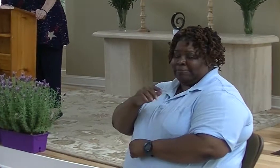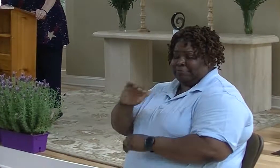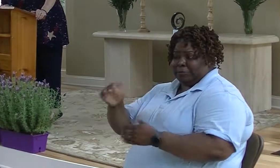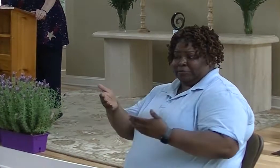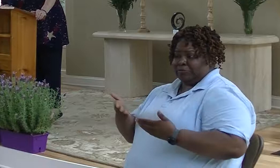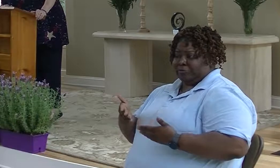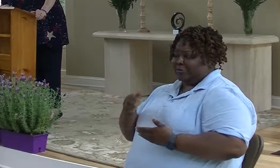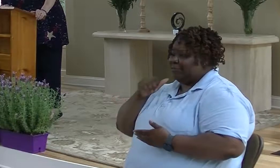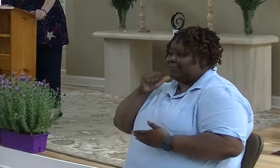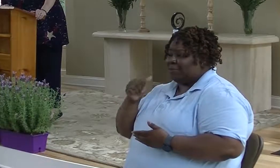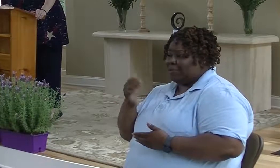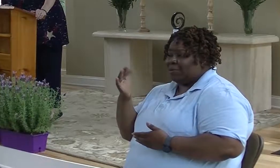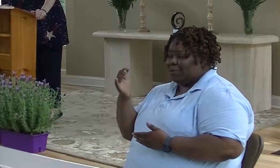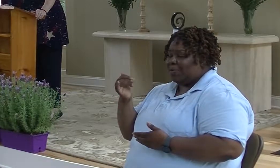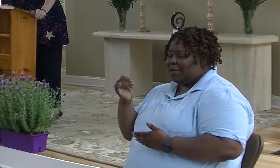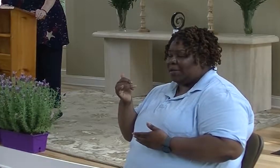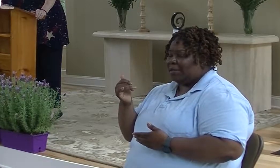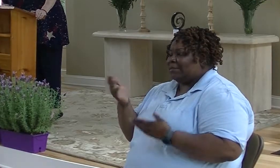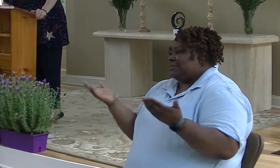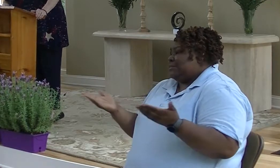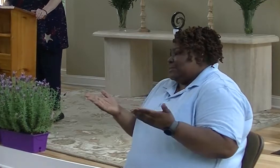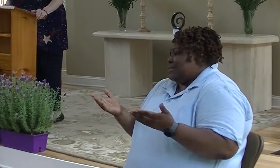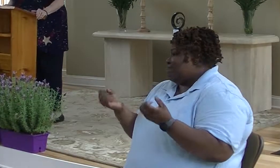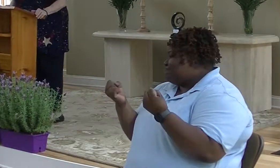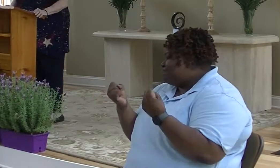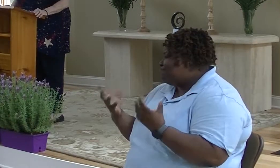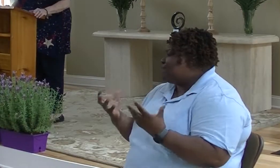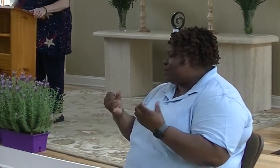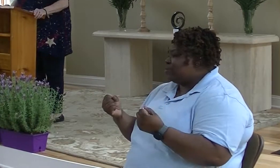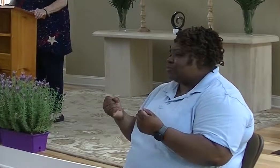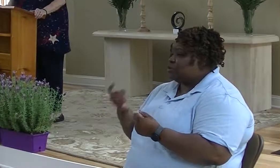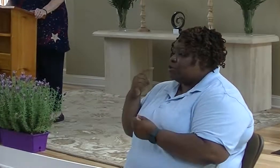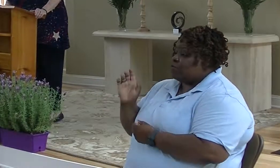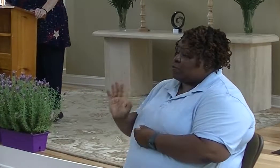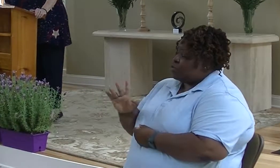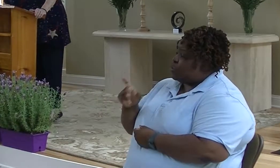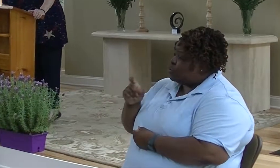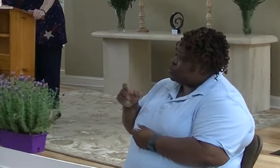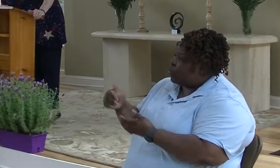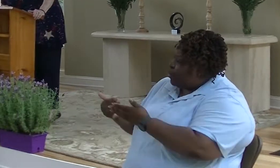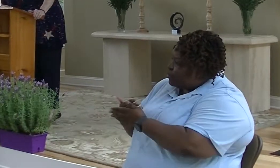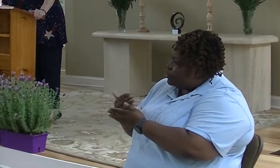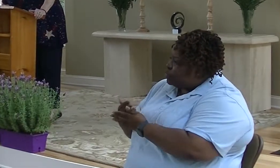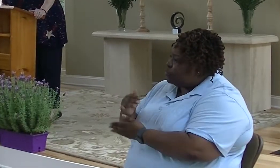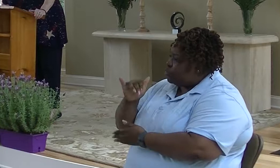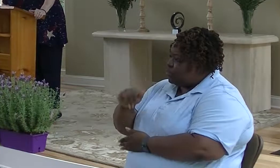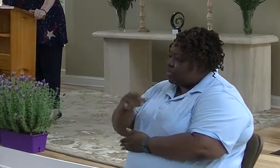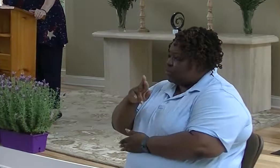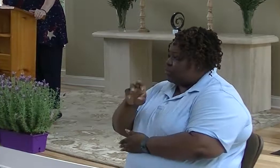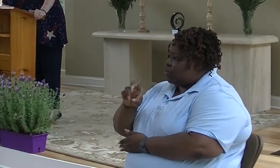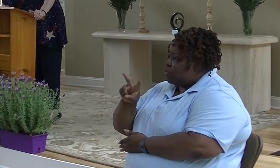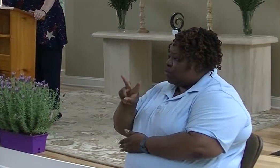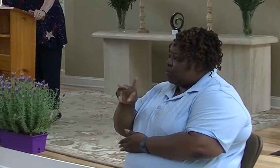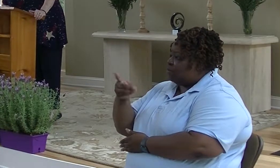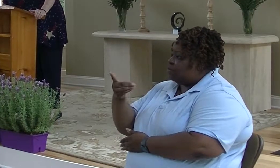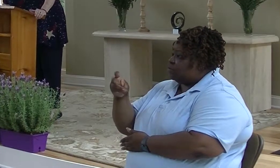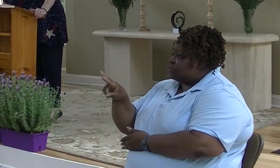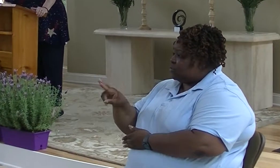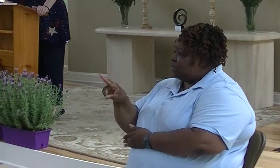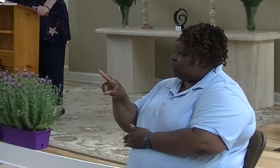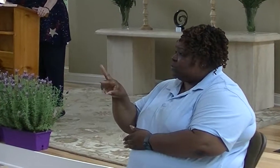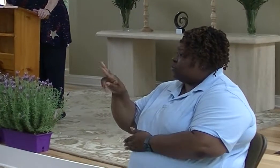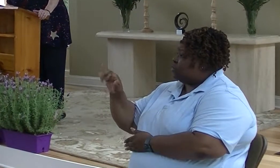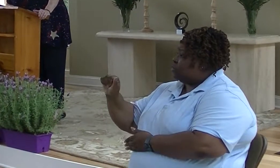introduction because he's with us quite frequently. But for those of you who are new, this is the Reverend Dr. Raymont Anderson, and he's with